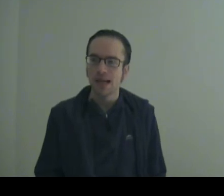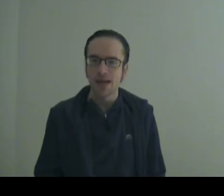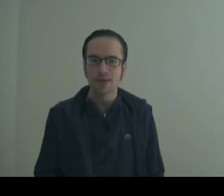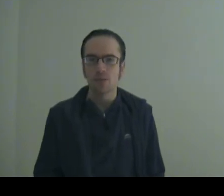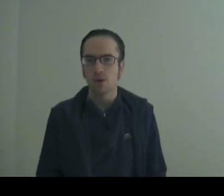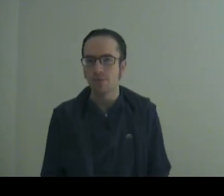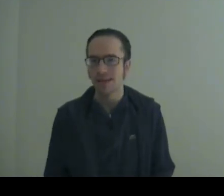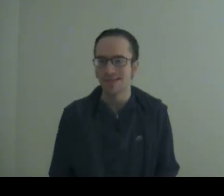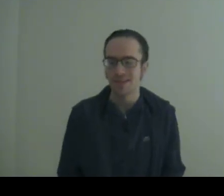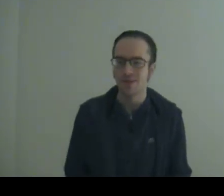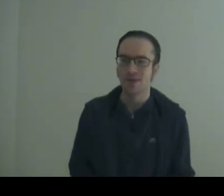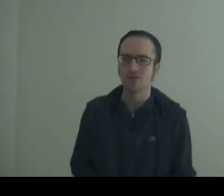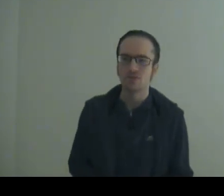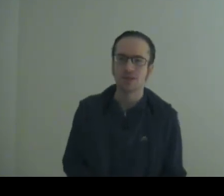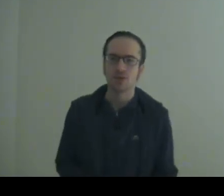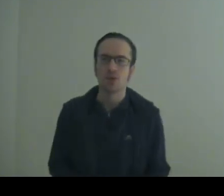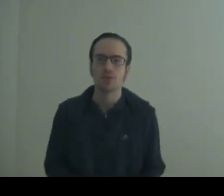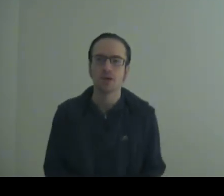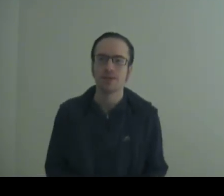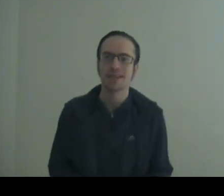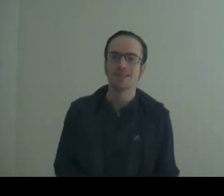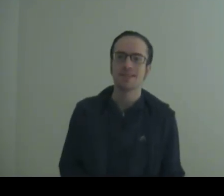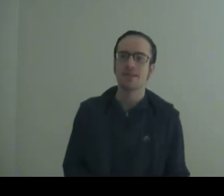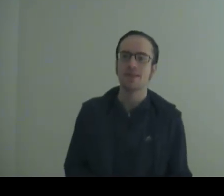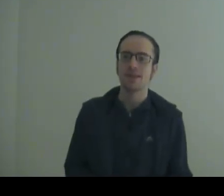I think the one place that the effects really don't hold up is